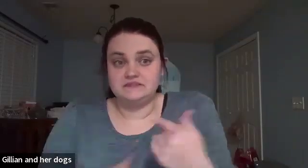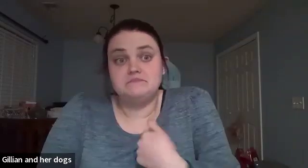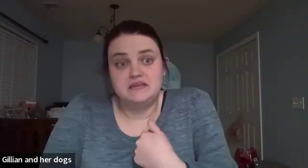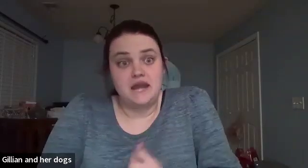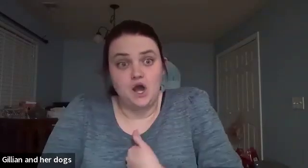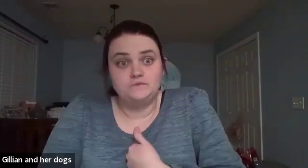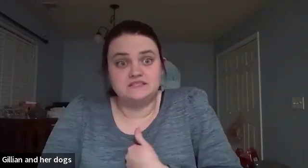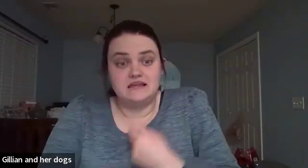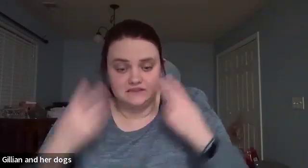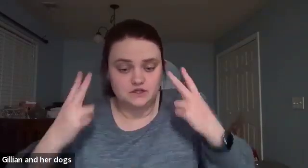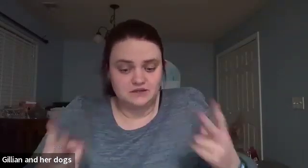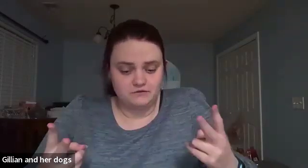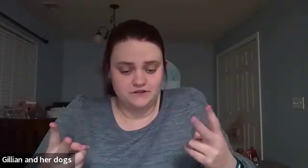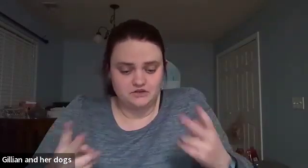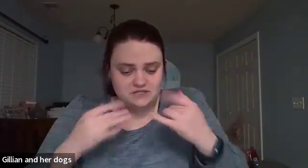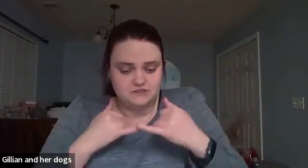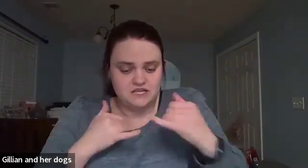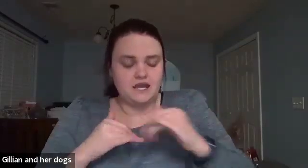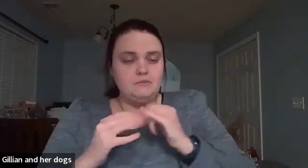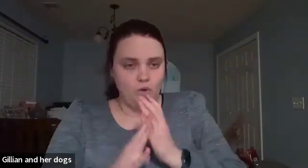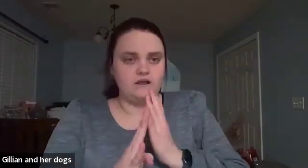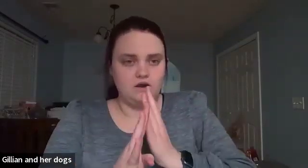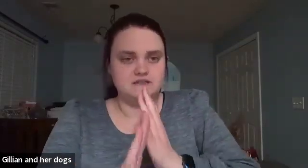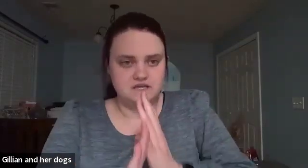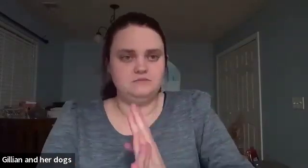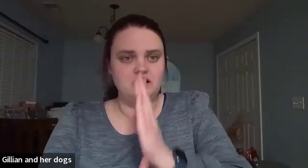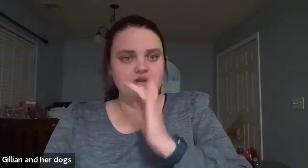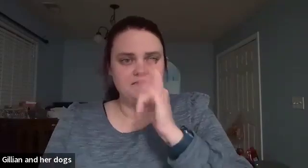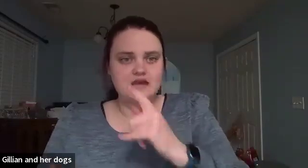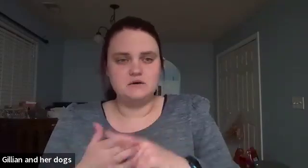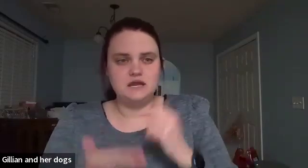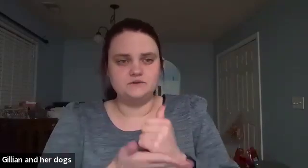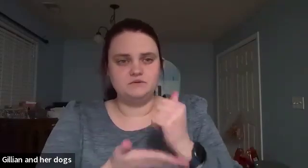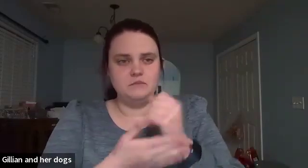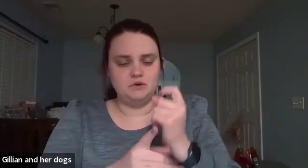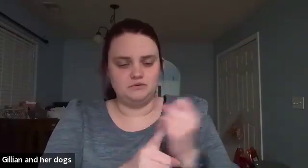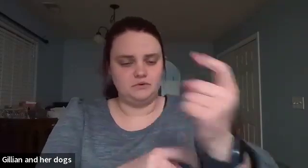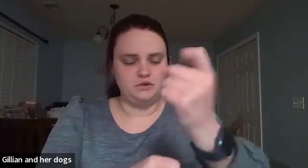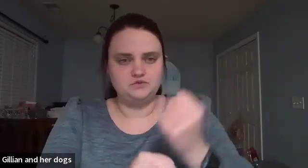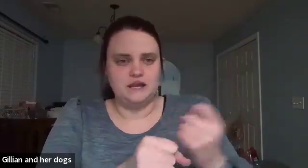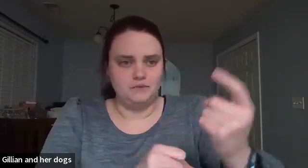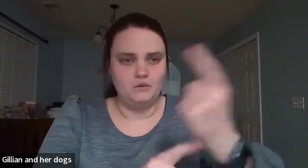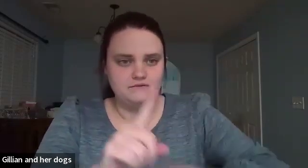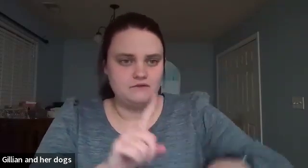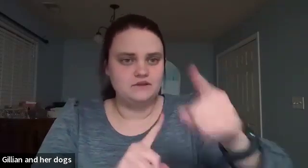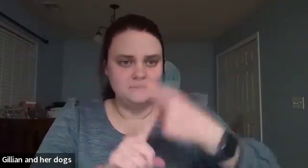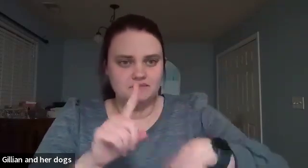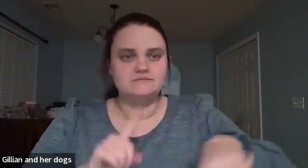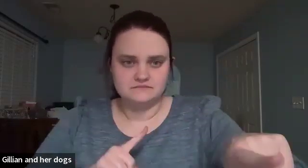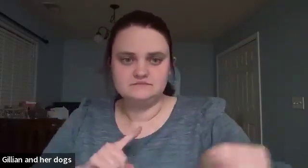to me that helps is I literally will visualize, pretend like I'm walking on the timeline. And that's how it helps me remember which way I'm going for everything. And